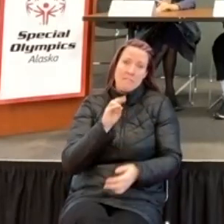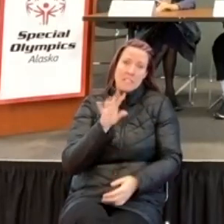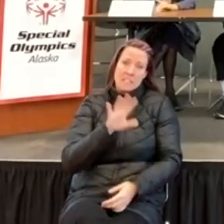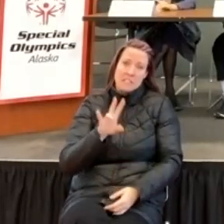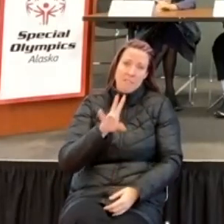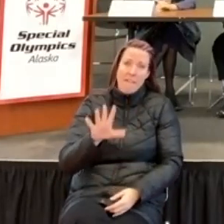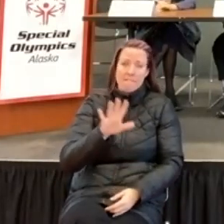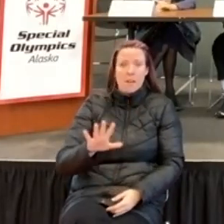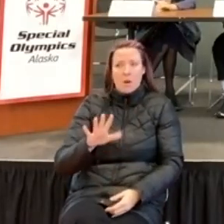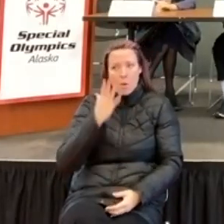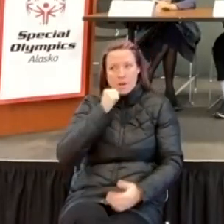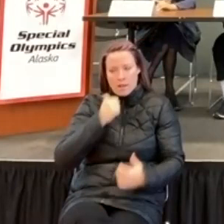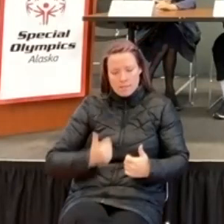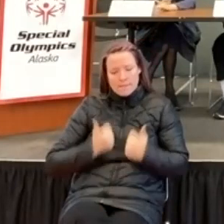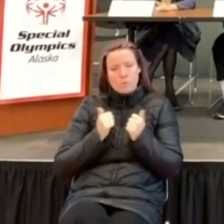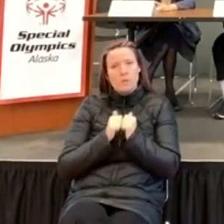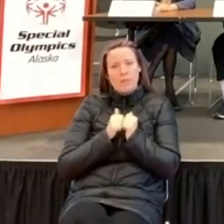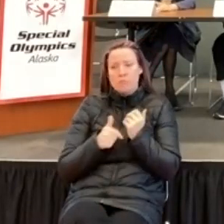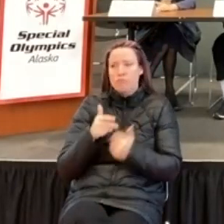our area. So